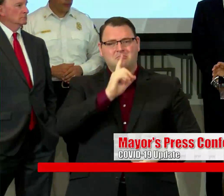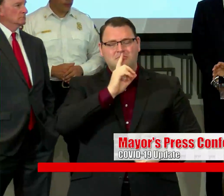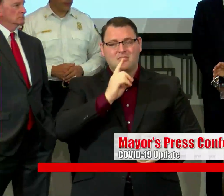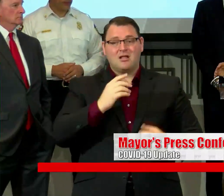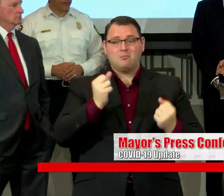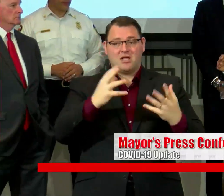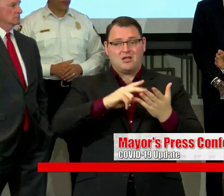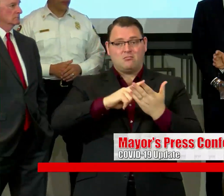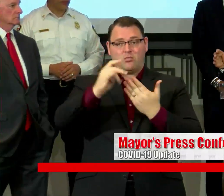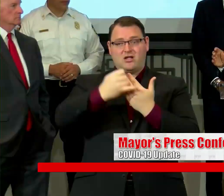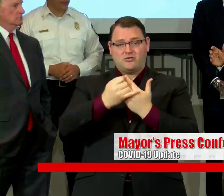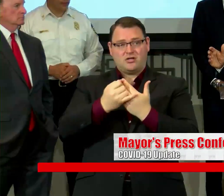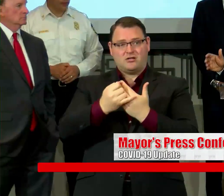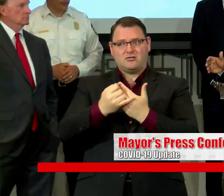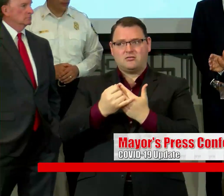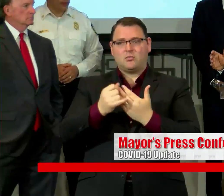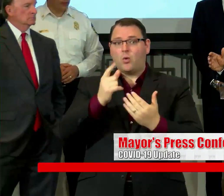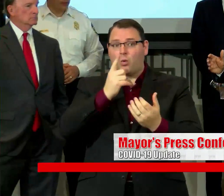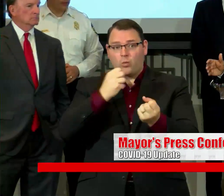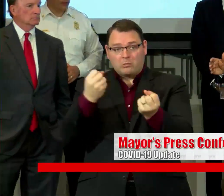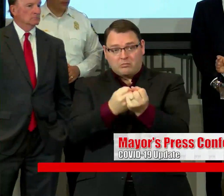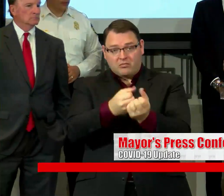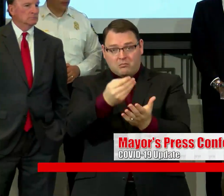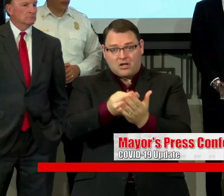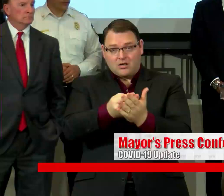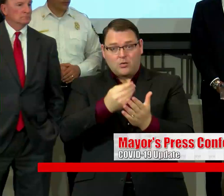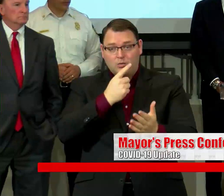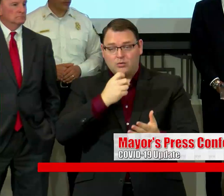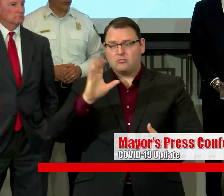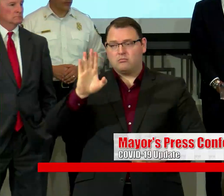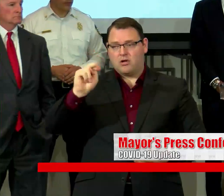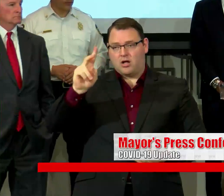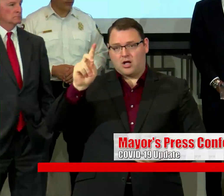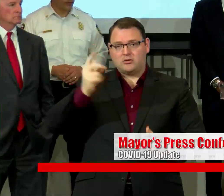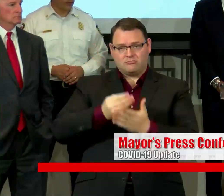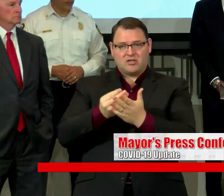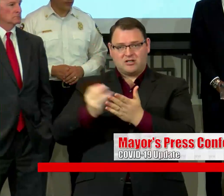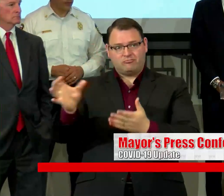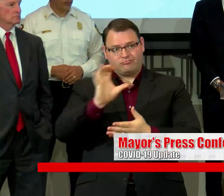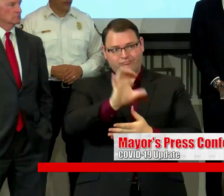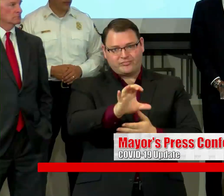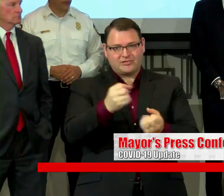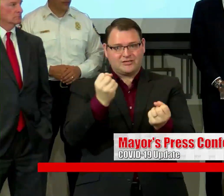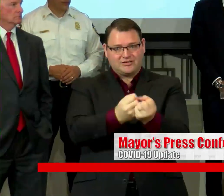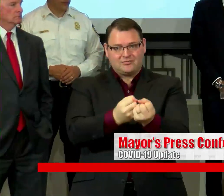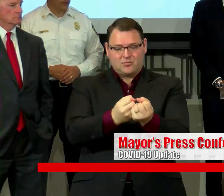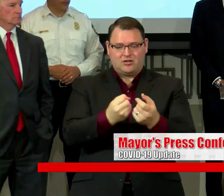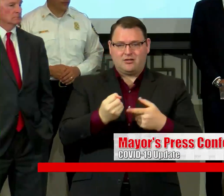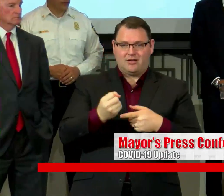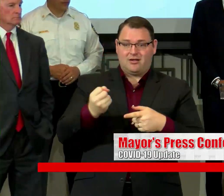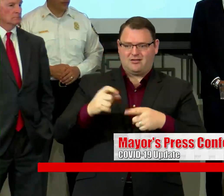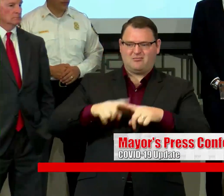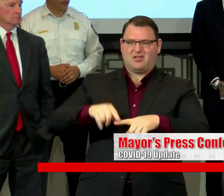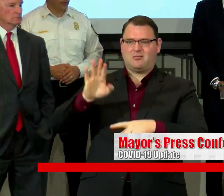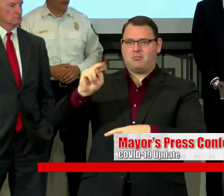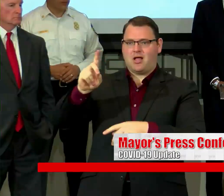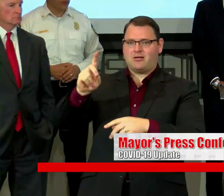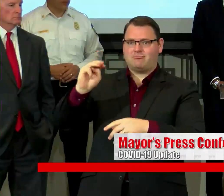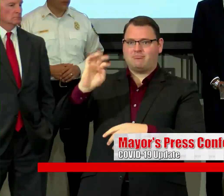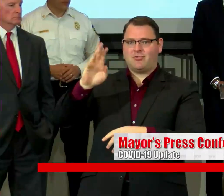for example, so we'll have to wait and see what the bonding market will be. But I will give special credit to the airport. They've been